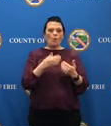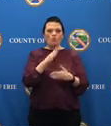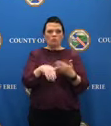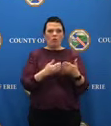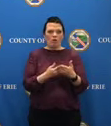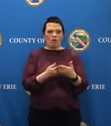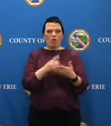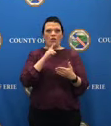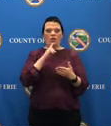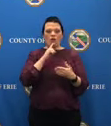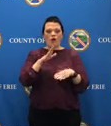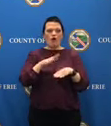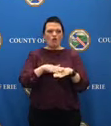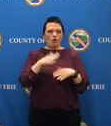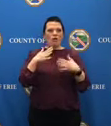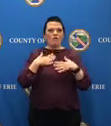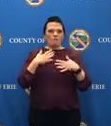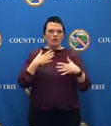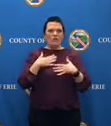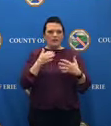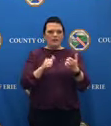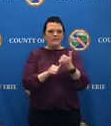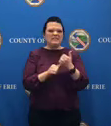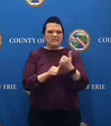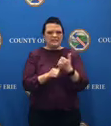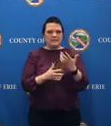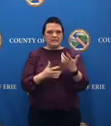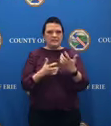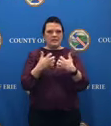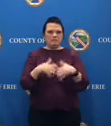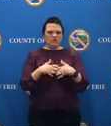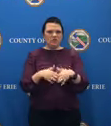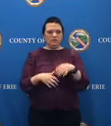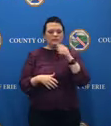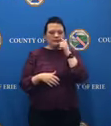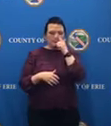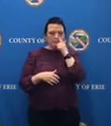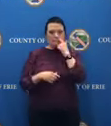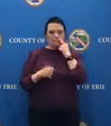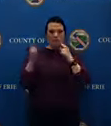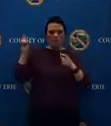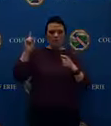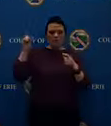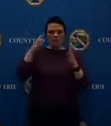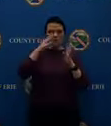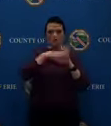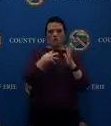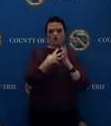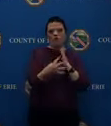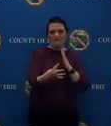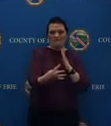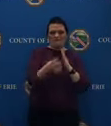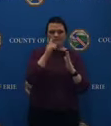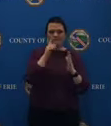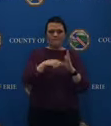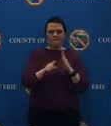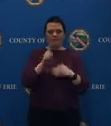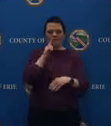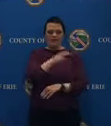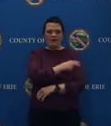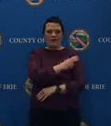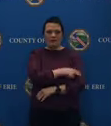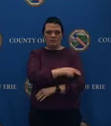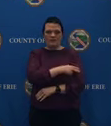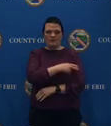some type of airway assistance, mostly on a ventilator. So this is a graph looking at the